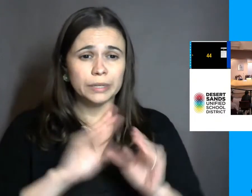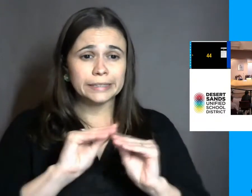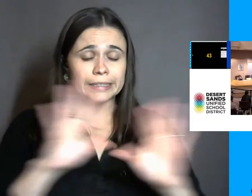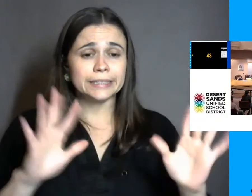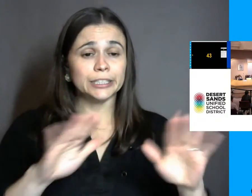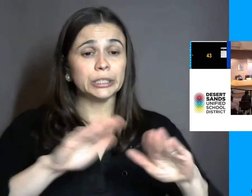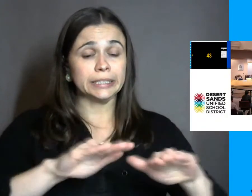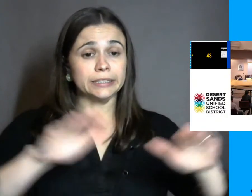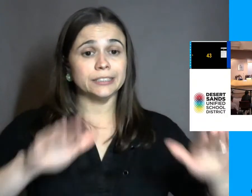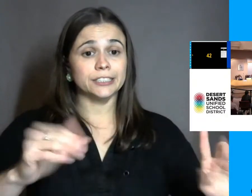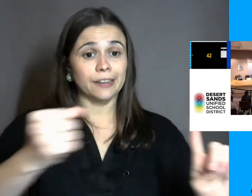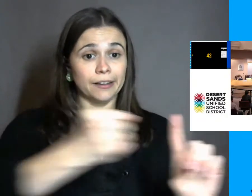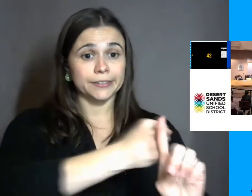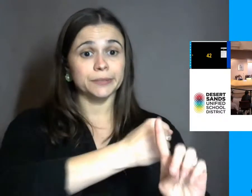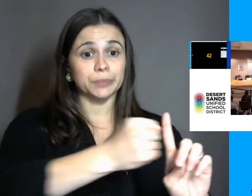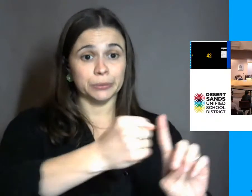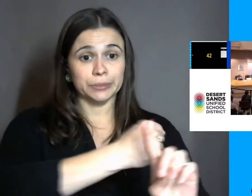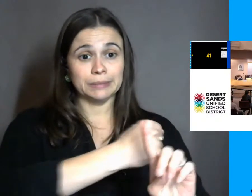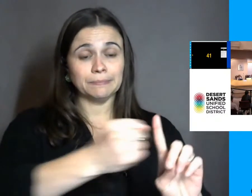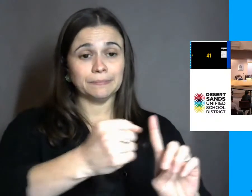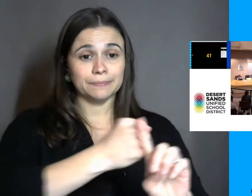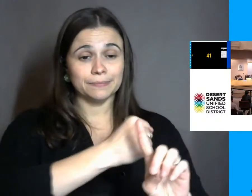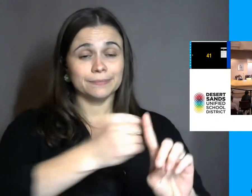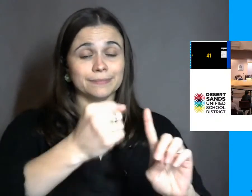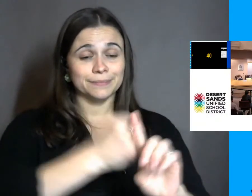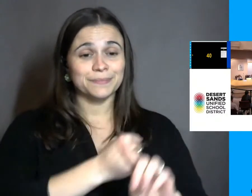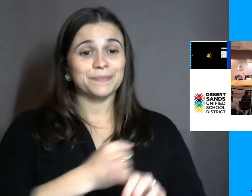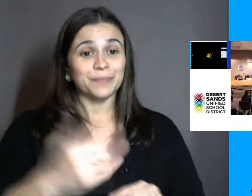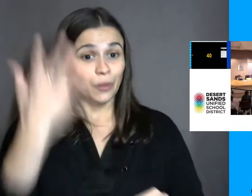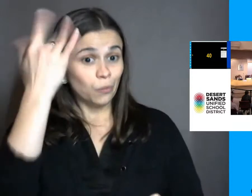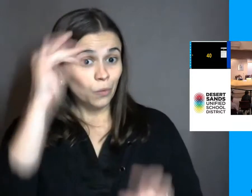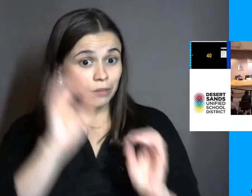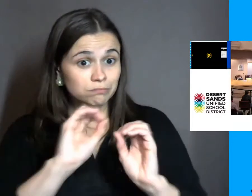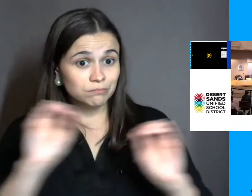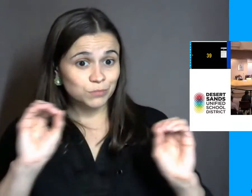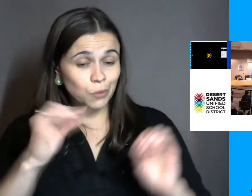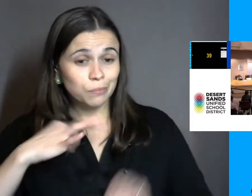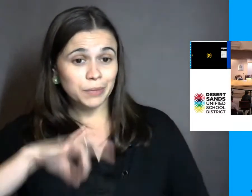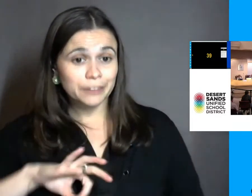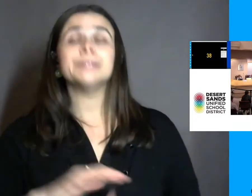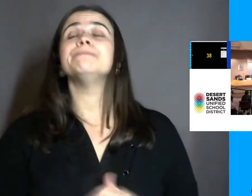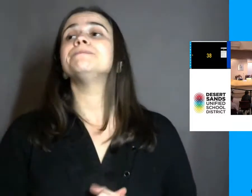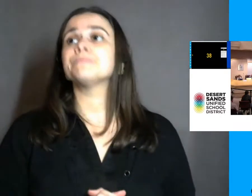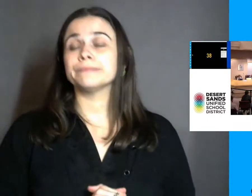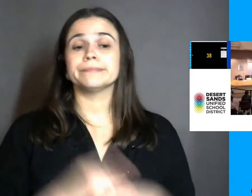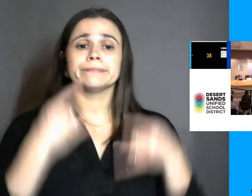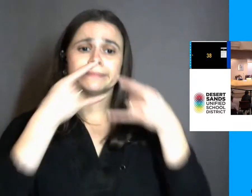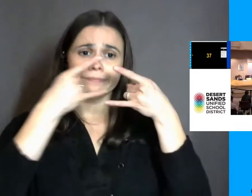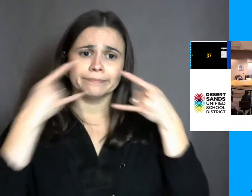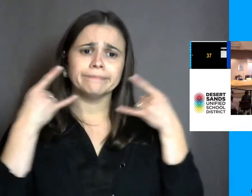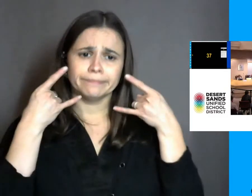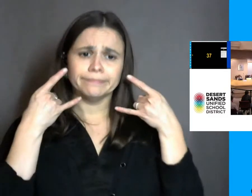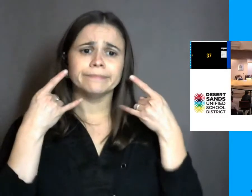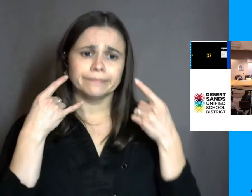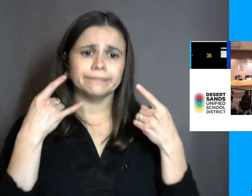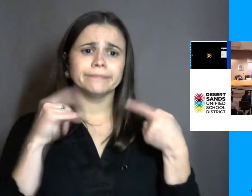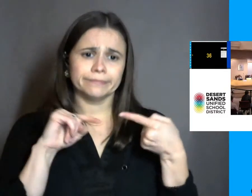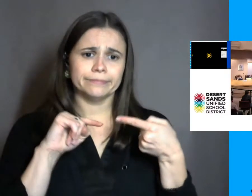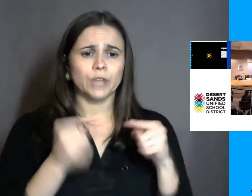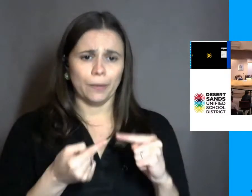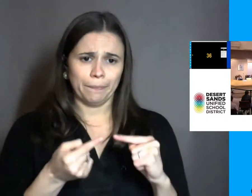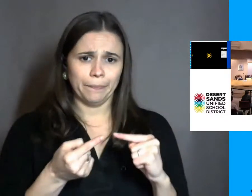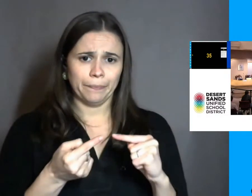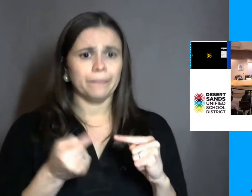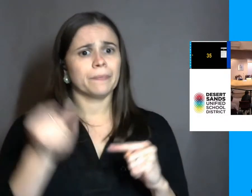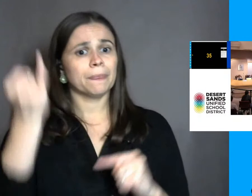this stage, as there is zero benefit and masks do cause harm. If you have the authority to end